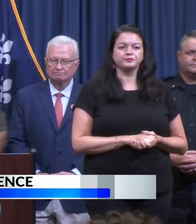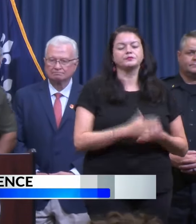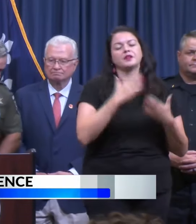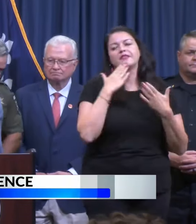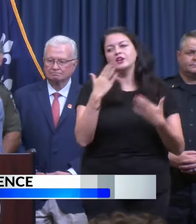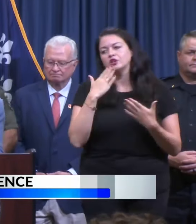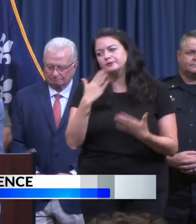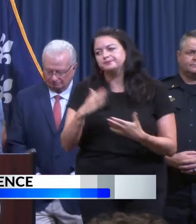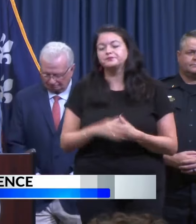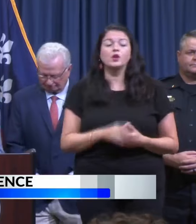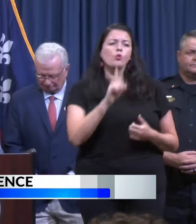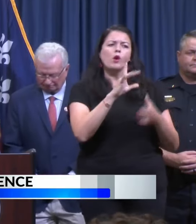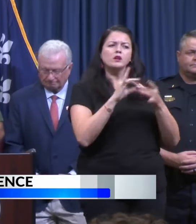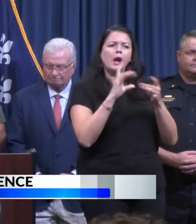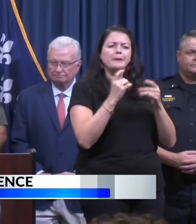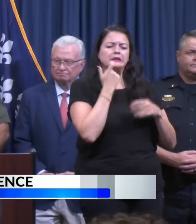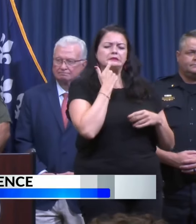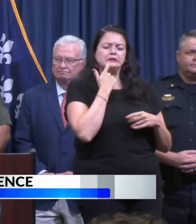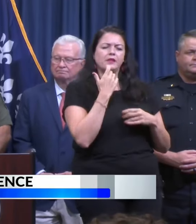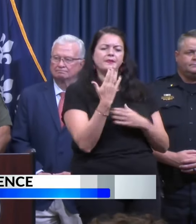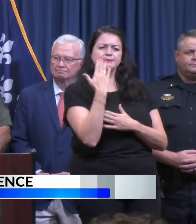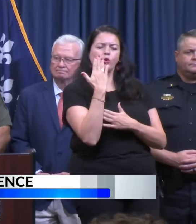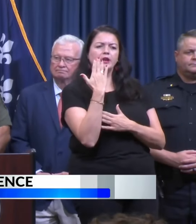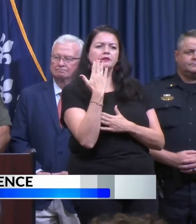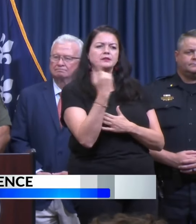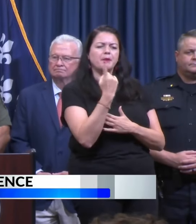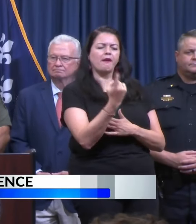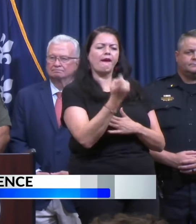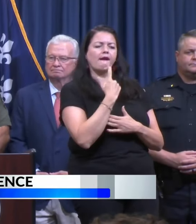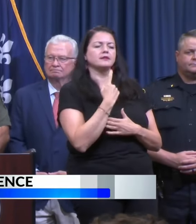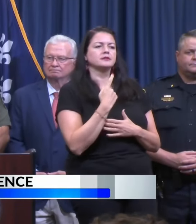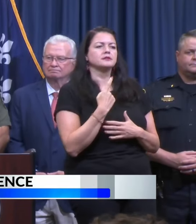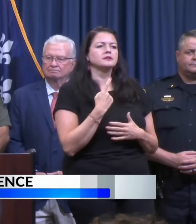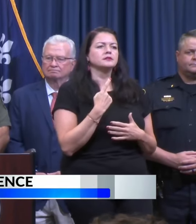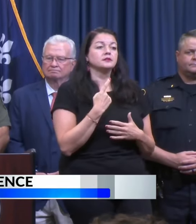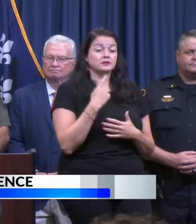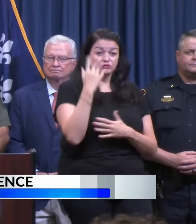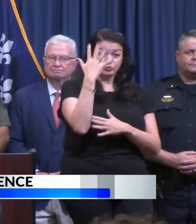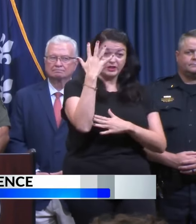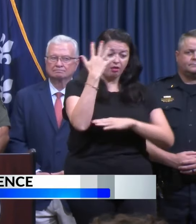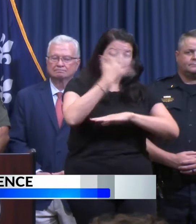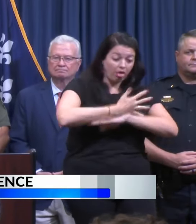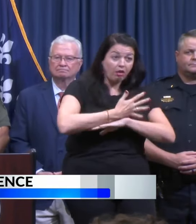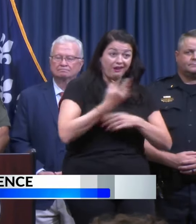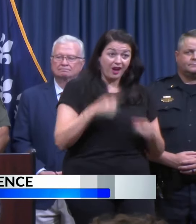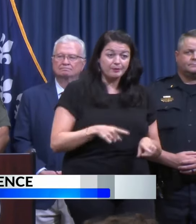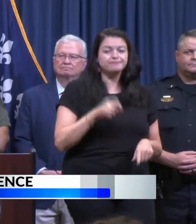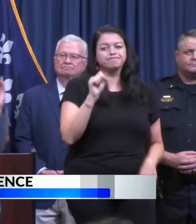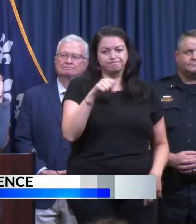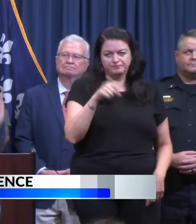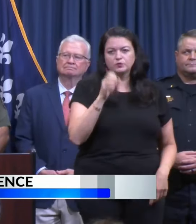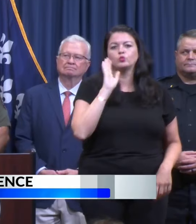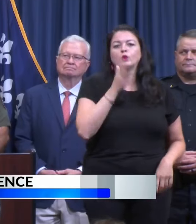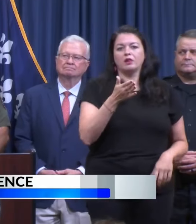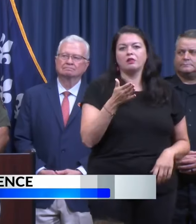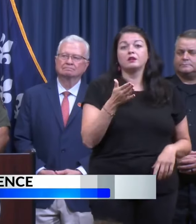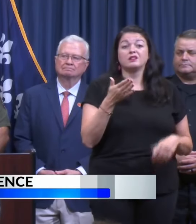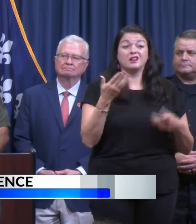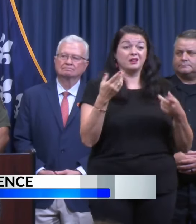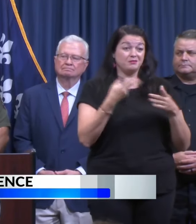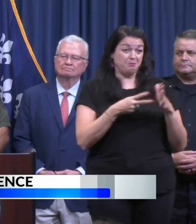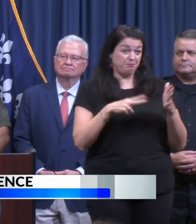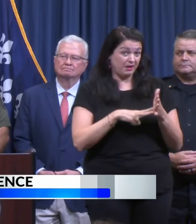Thank you. One of the comments made this morning was that we will likely have a lot of trees down, which brings down our electrical